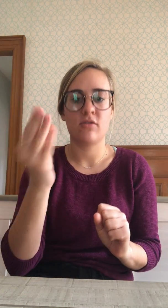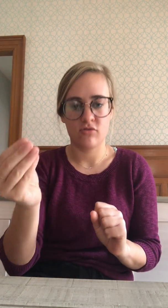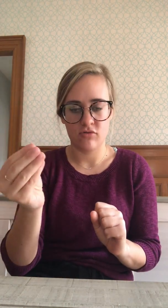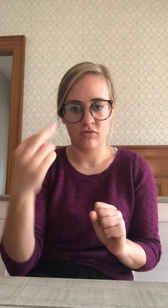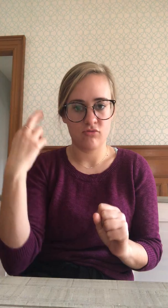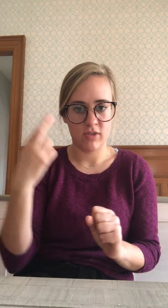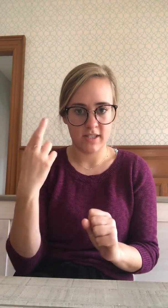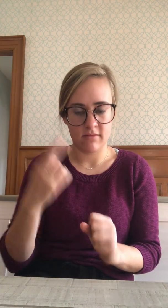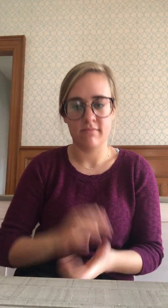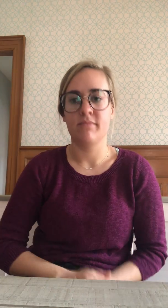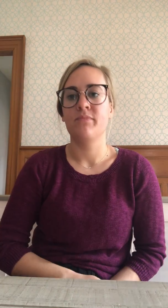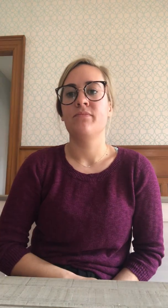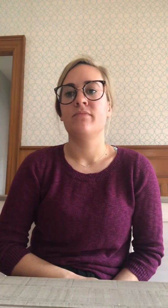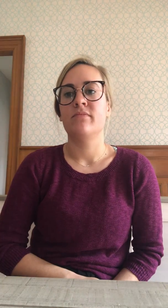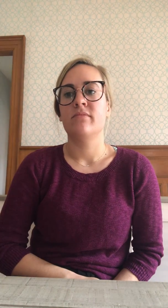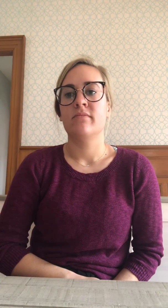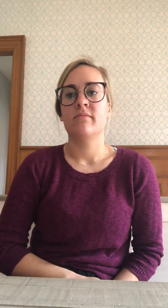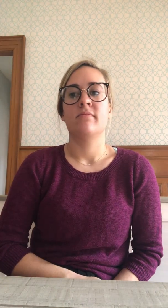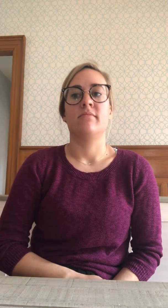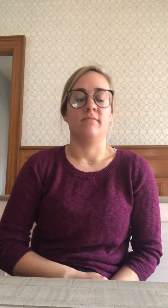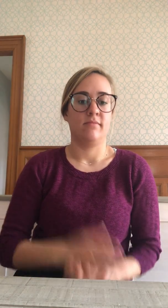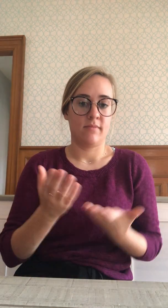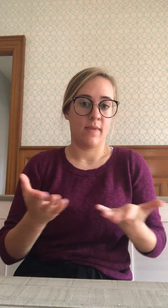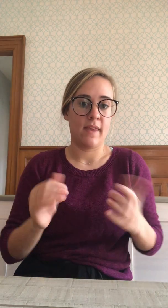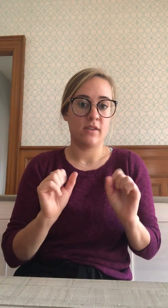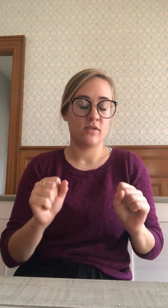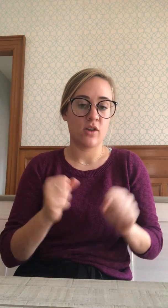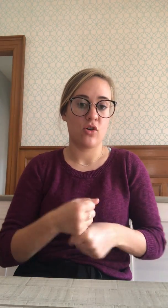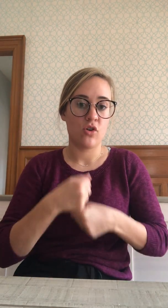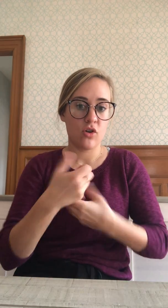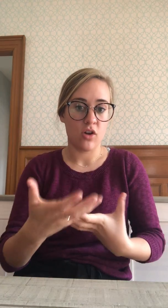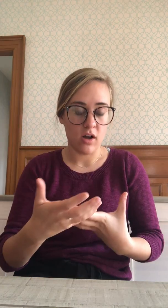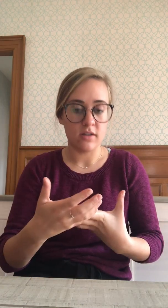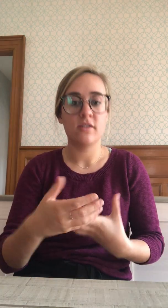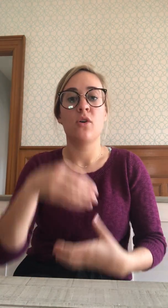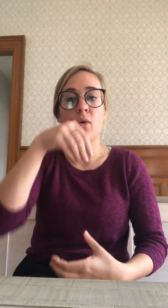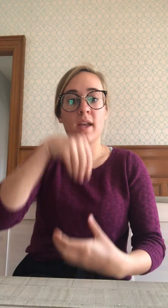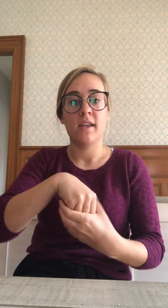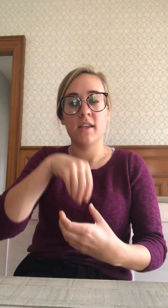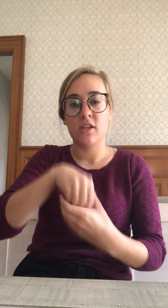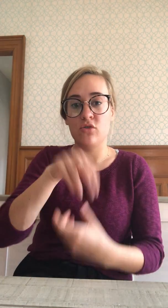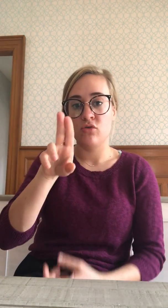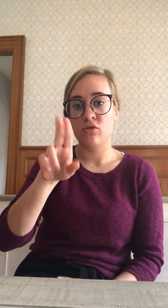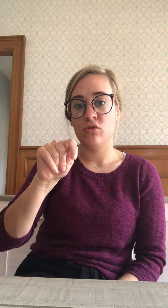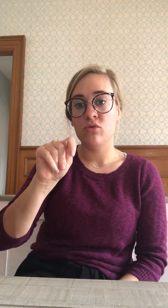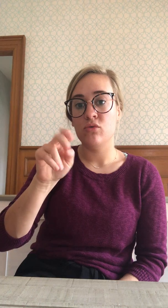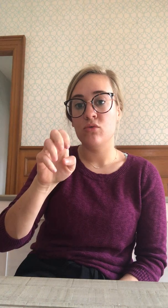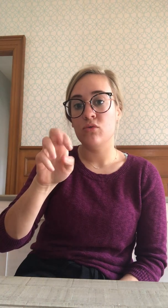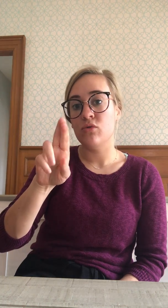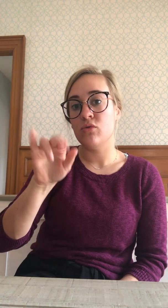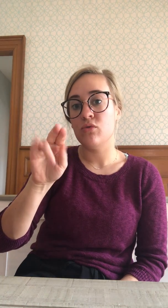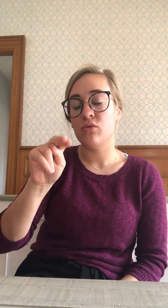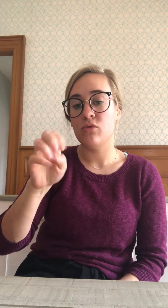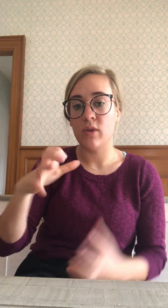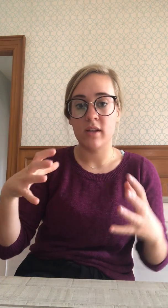Things that could cause this would be a restricted intrauterine environment where the infant skull is